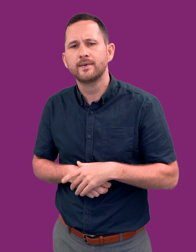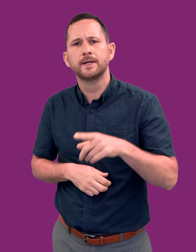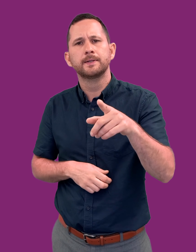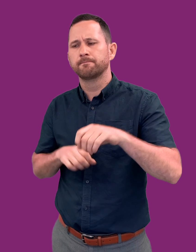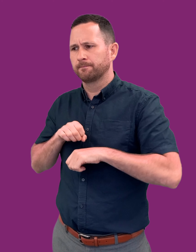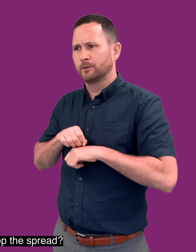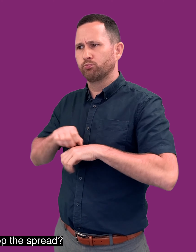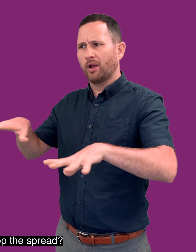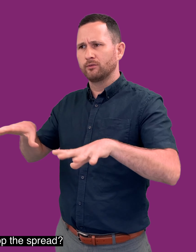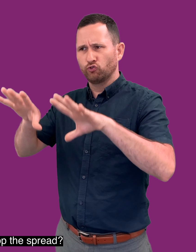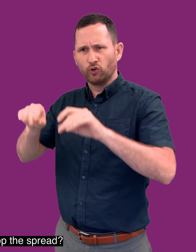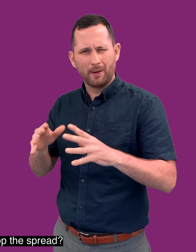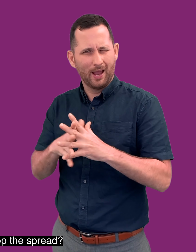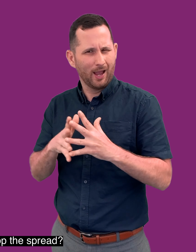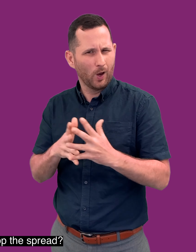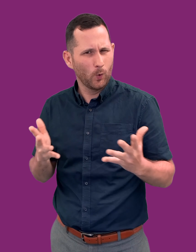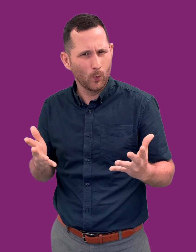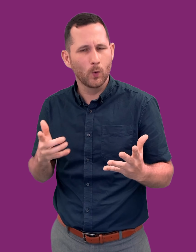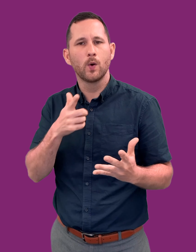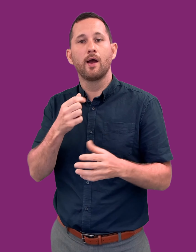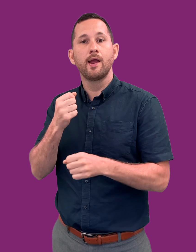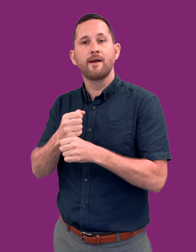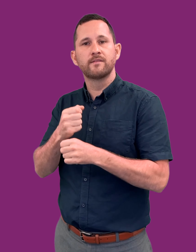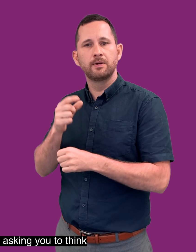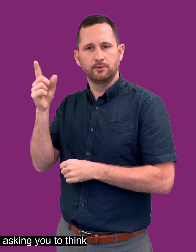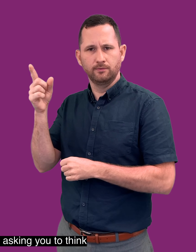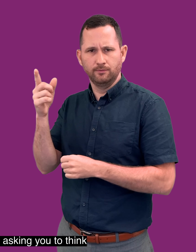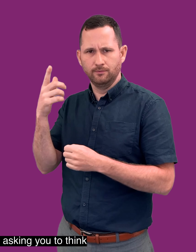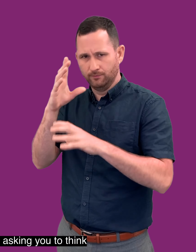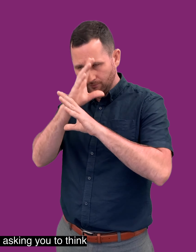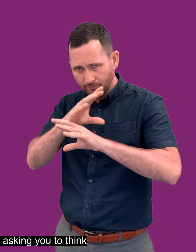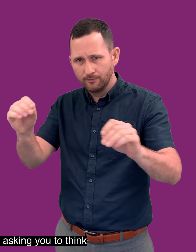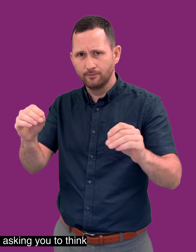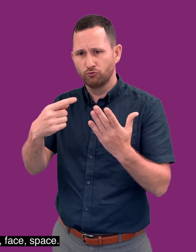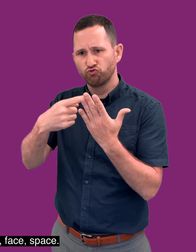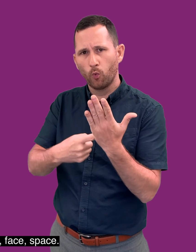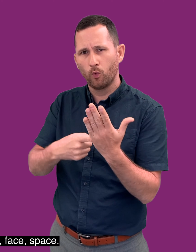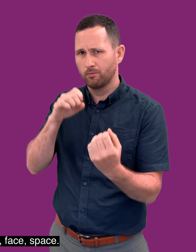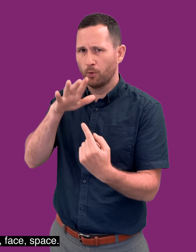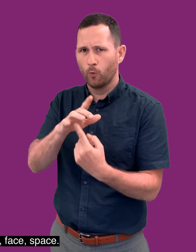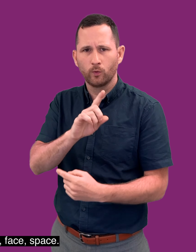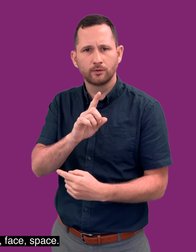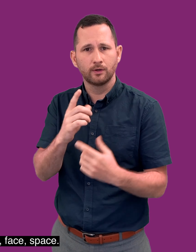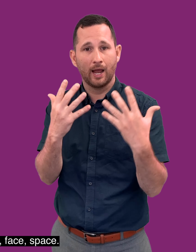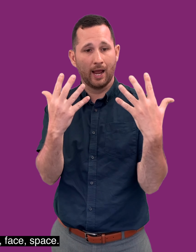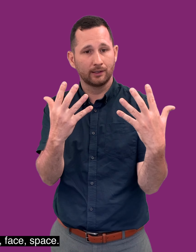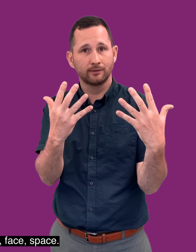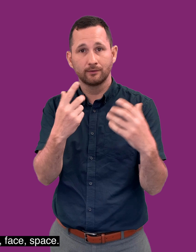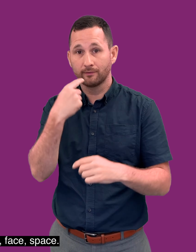How can I stop the spread? The government is asking you to think about hands,